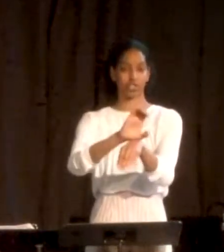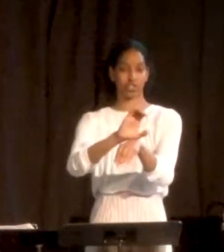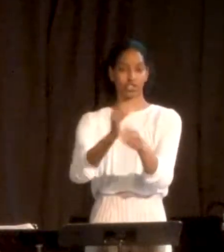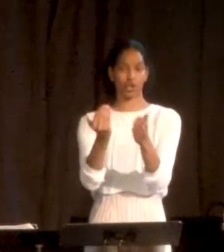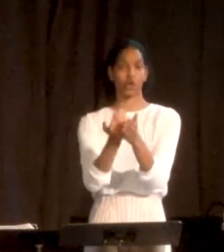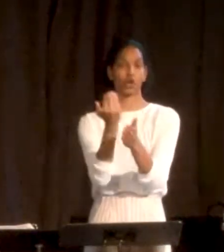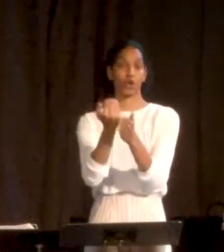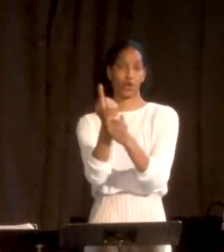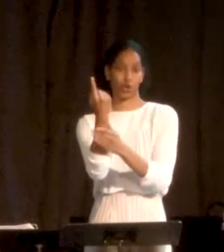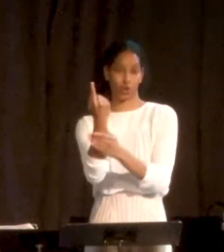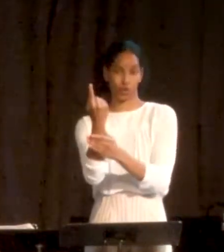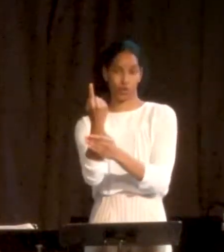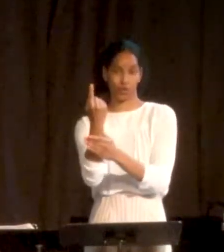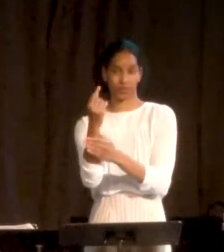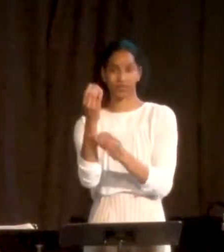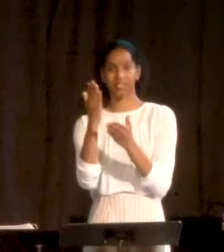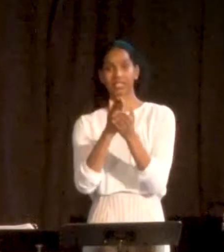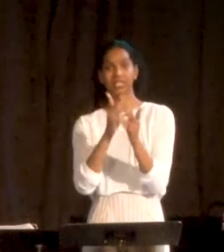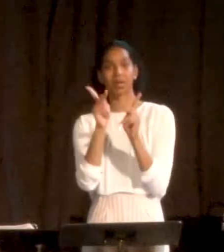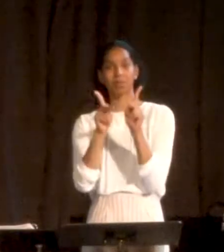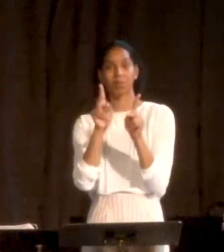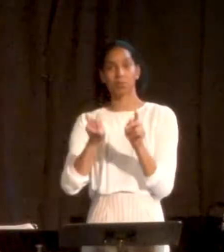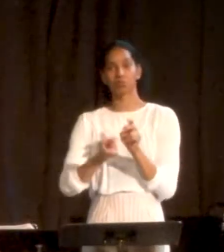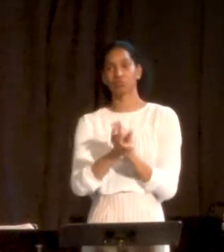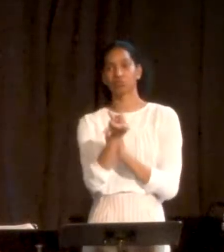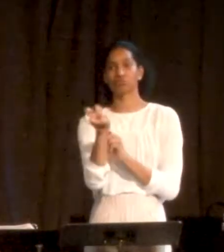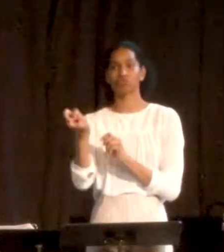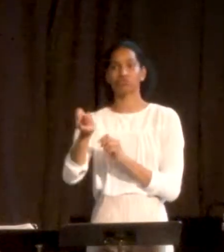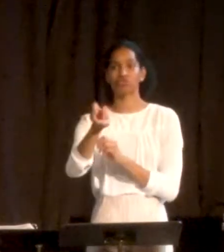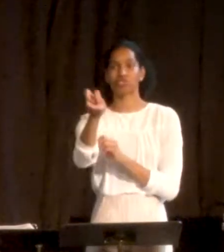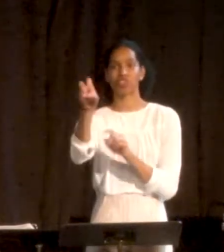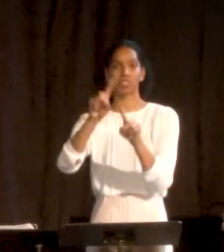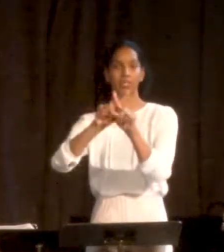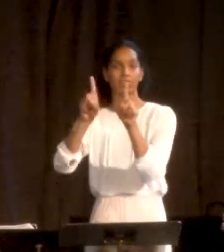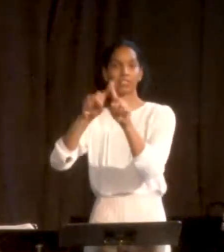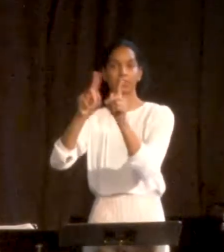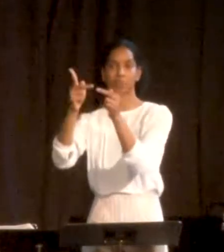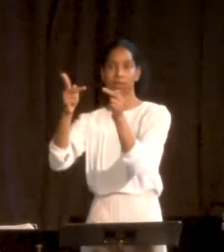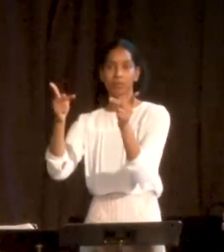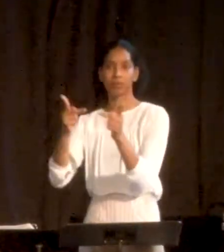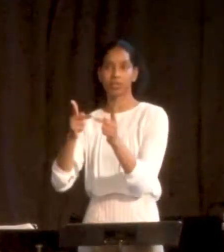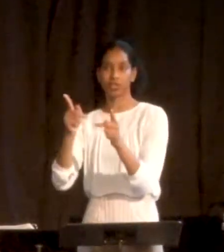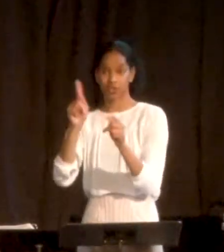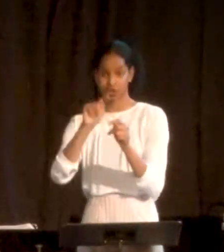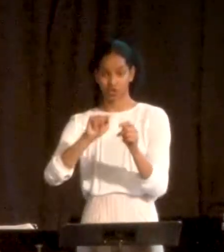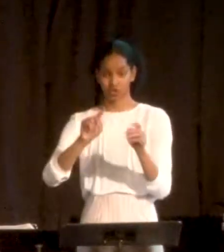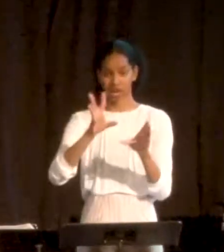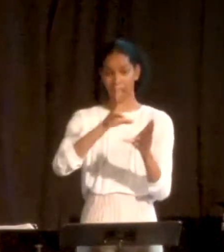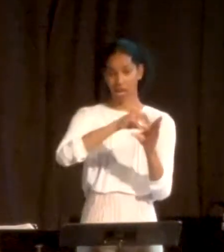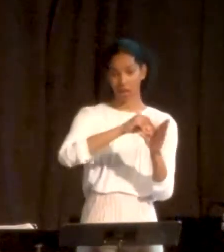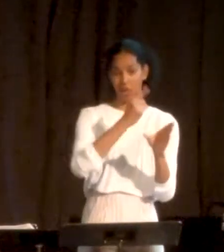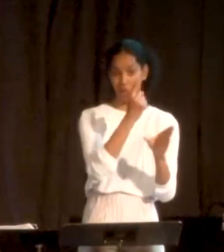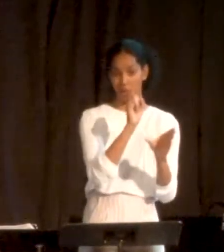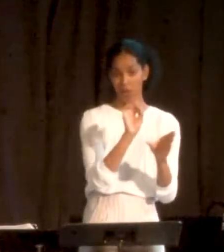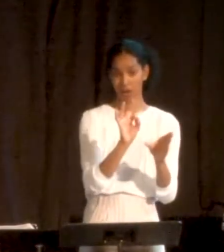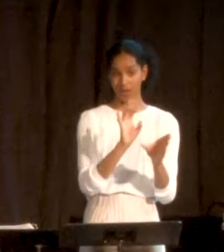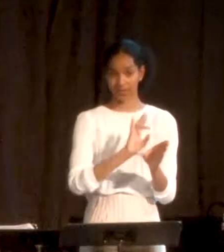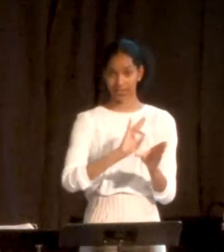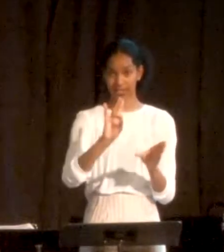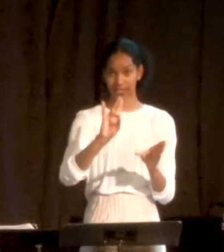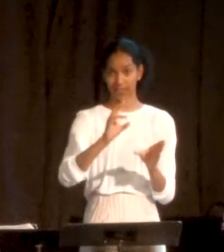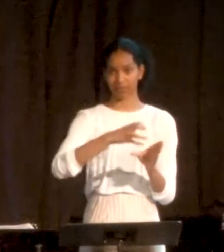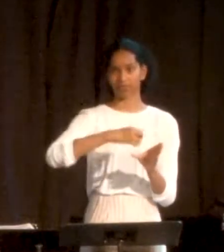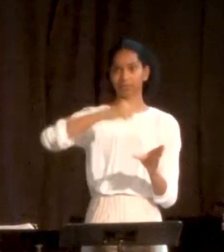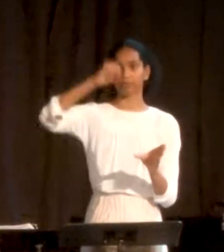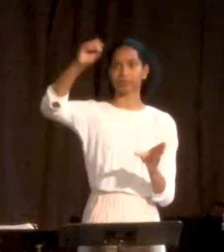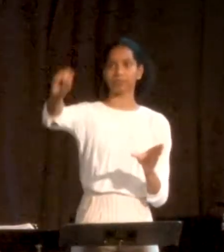to Syrian Antioch, quite likely including one of the seven, a Jewish proselyte